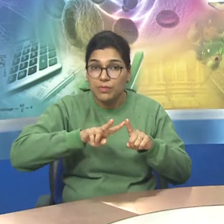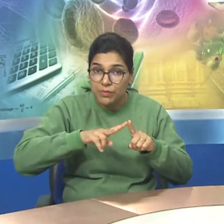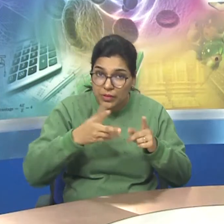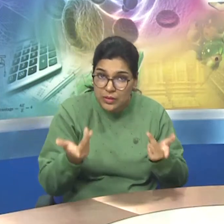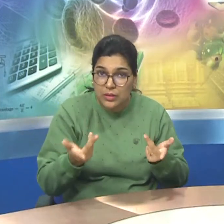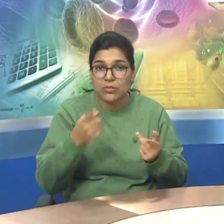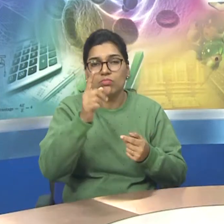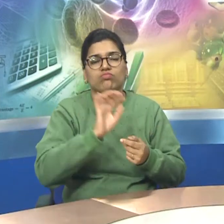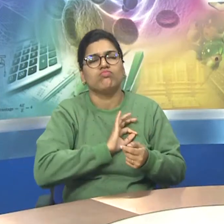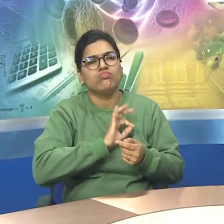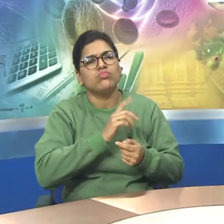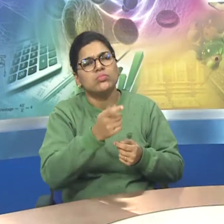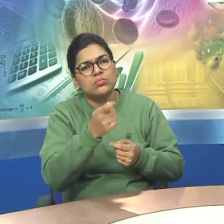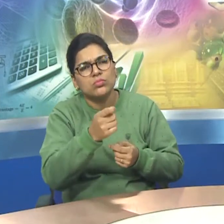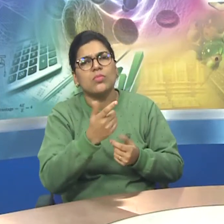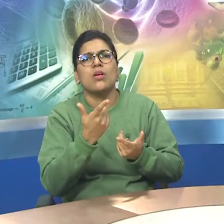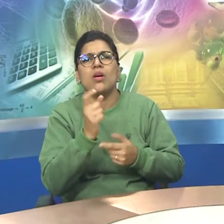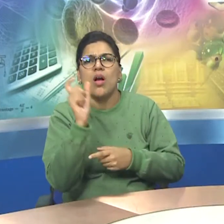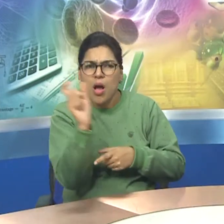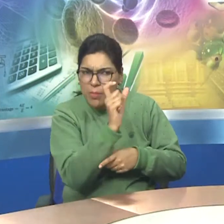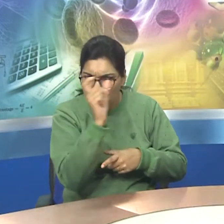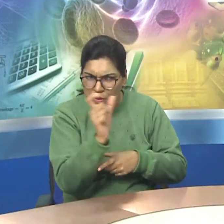And watching television.